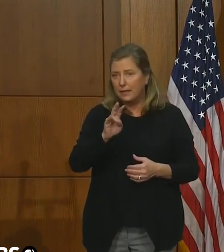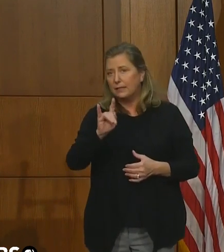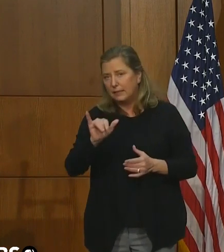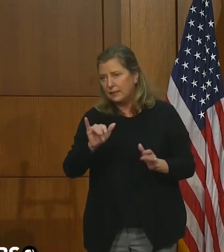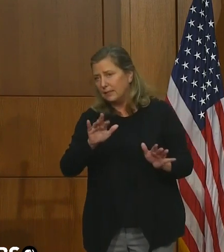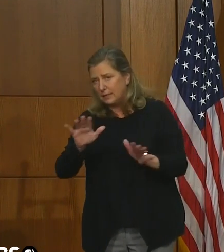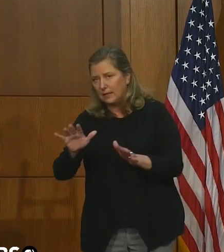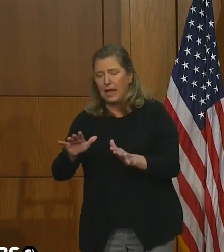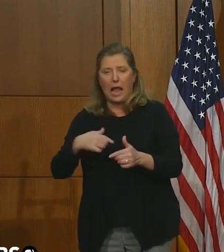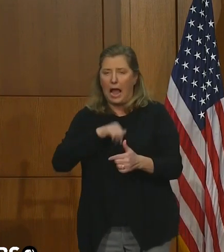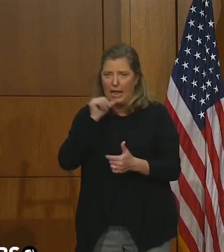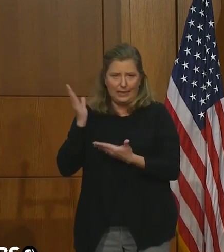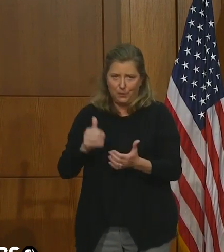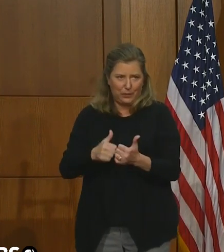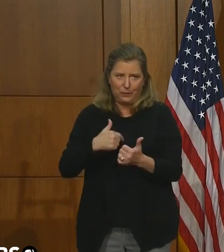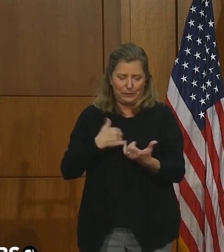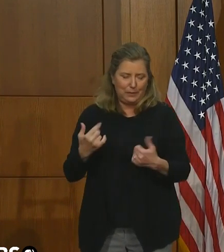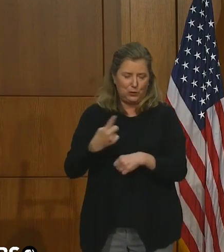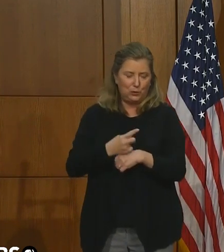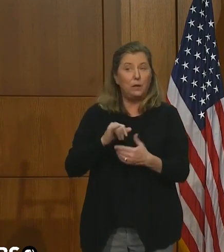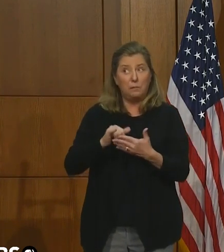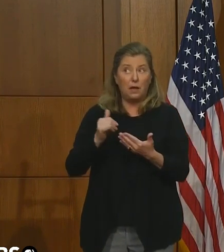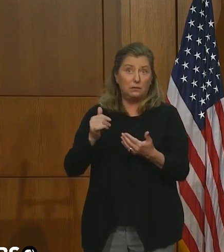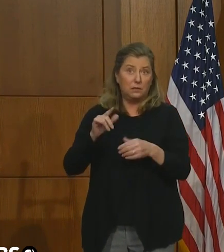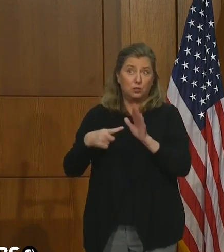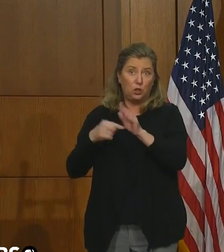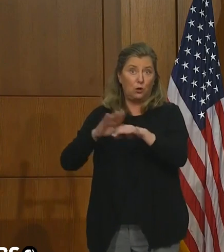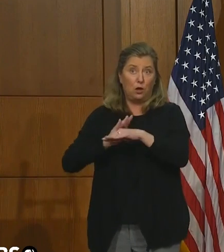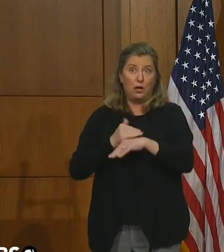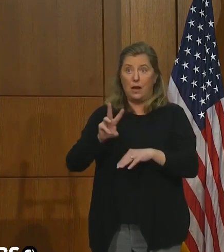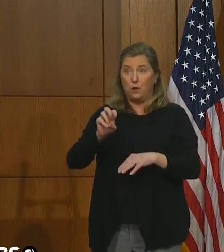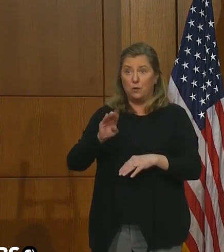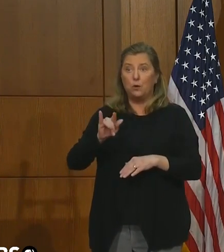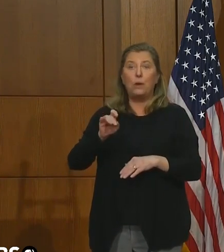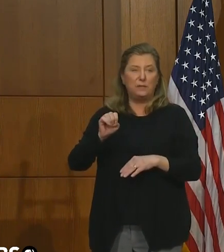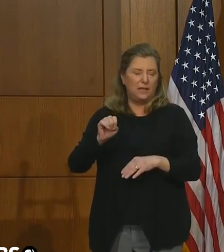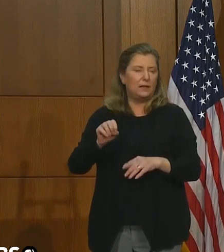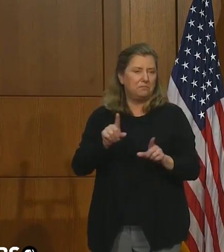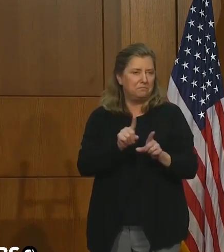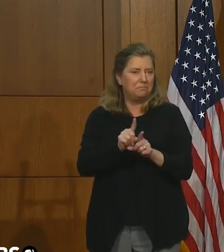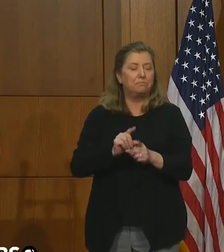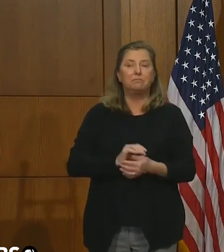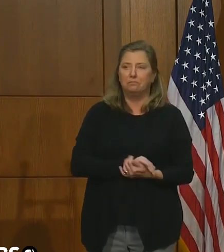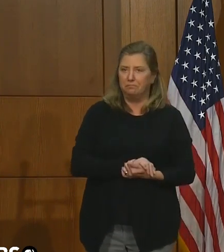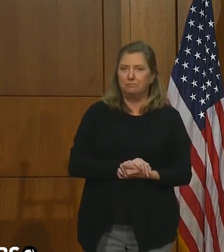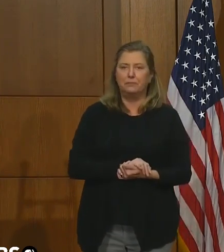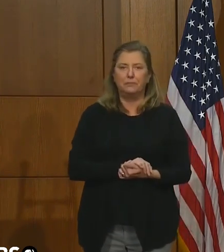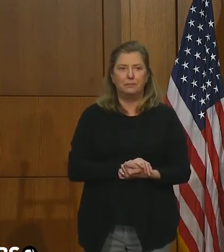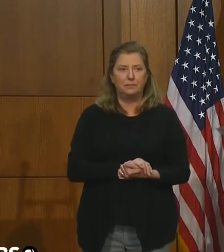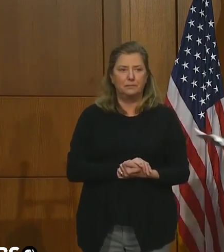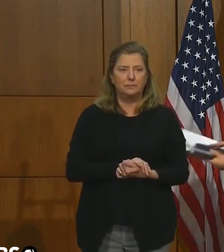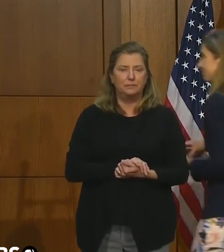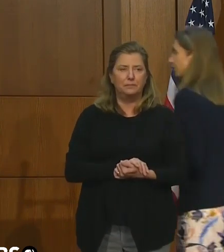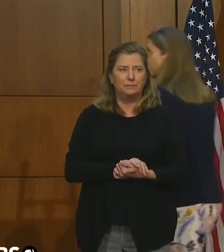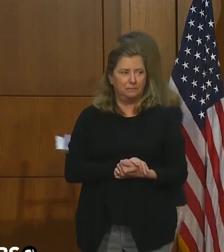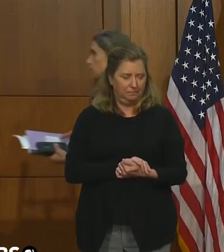cetera, I neglected to bring that with me today, but that's available on our website for your convenience. Thanks.